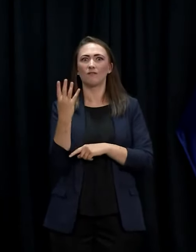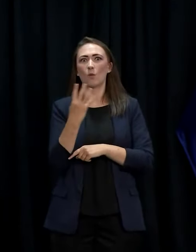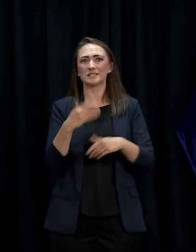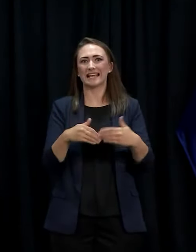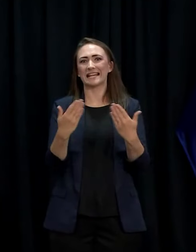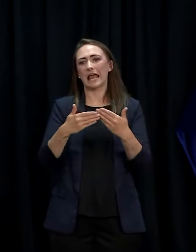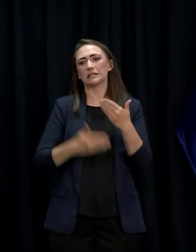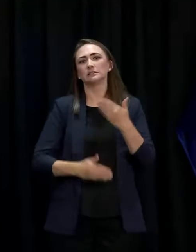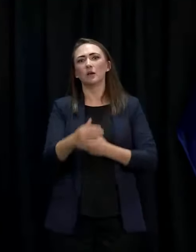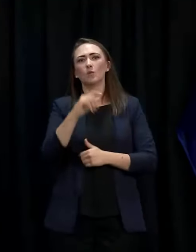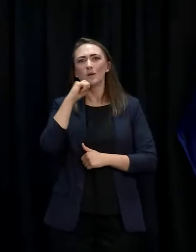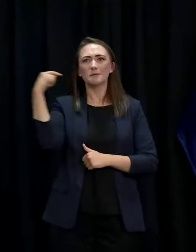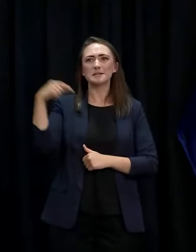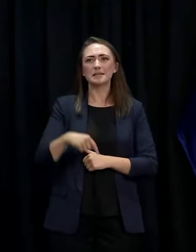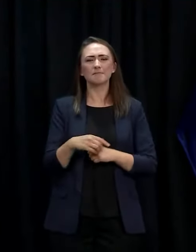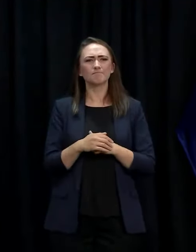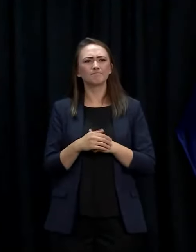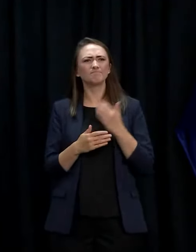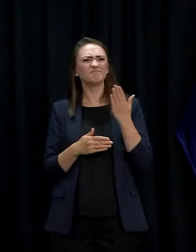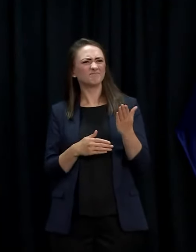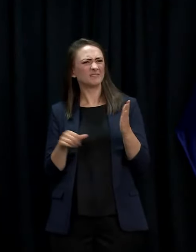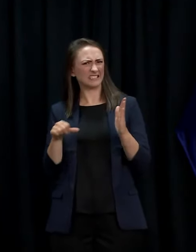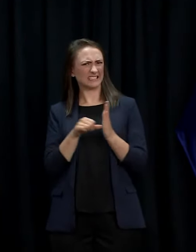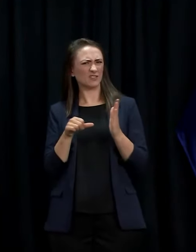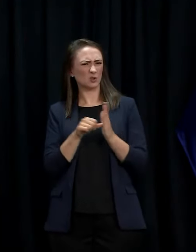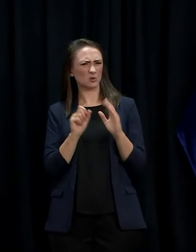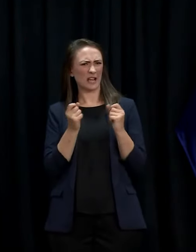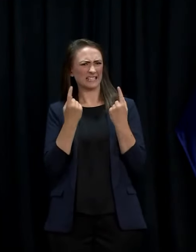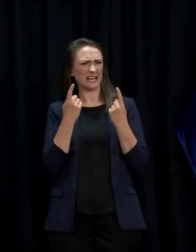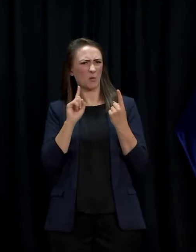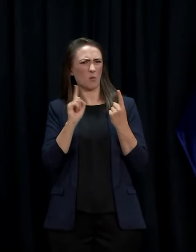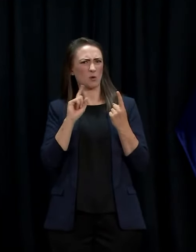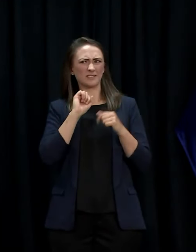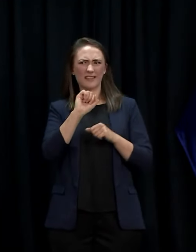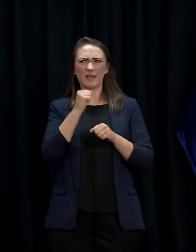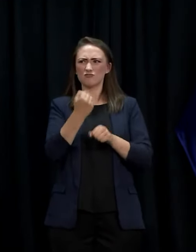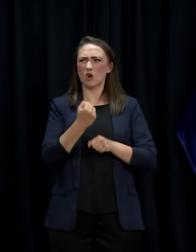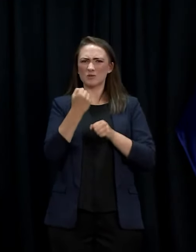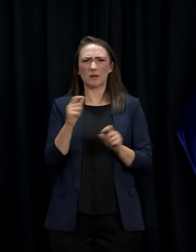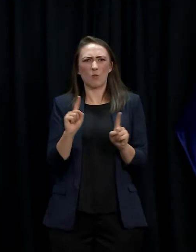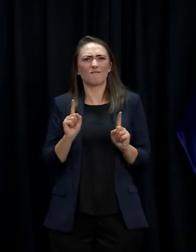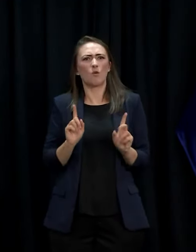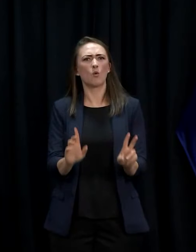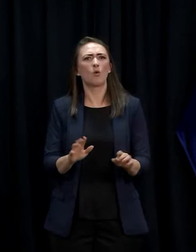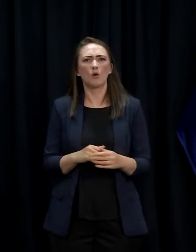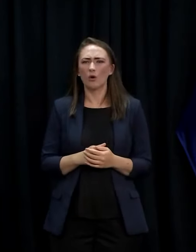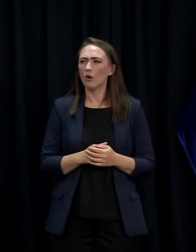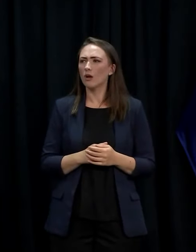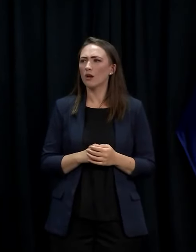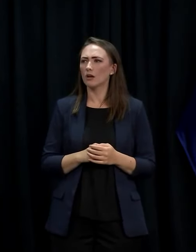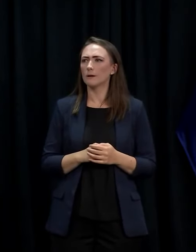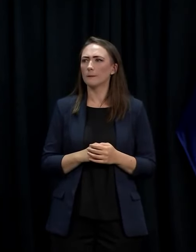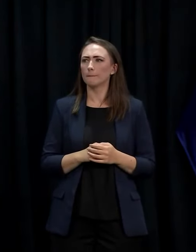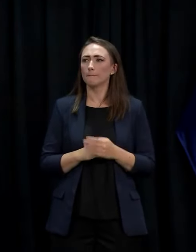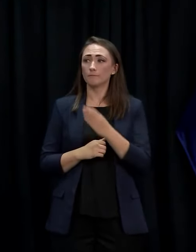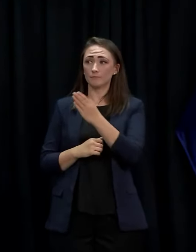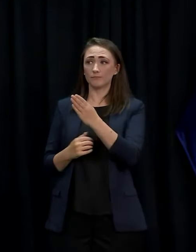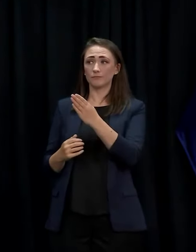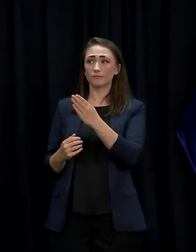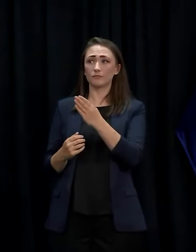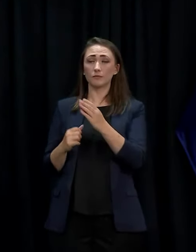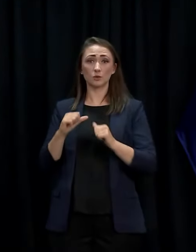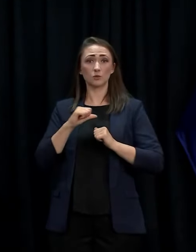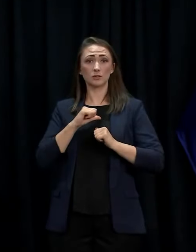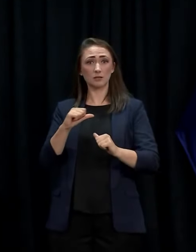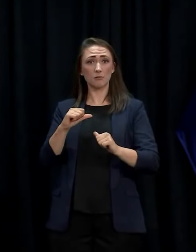know exactly what they're coming here to protest against. Were you surprised to see a petition delivered to Parliament